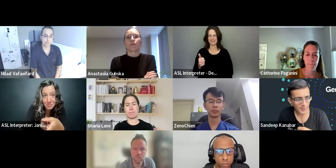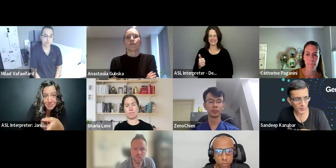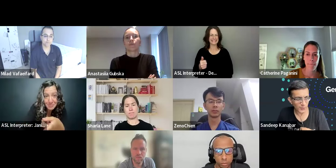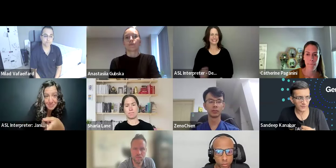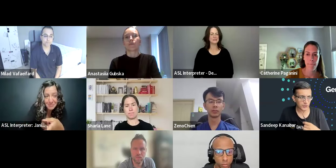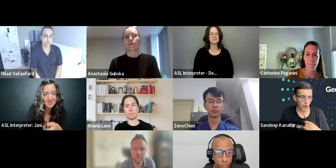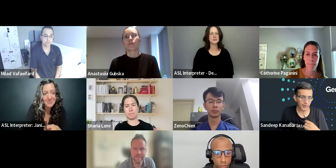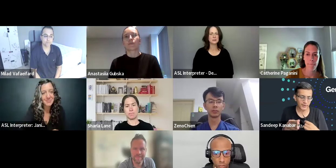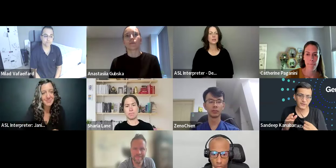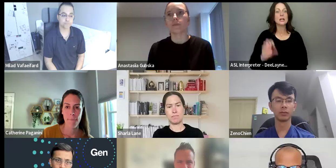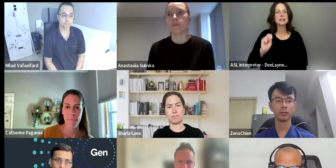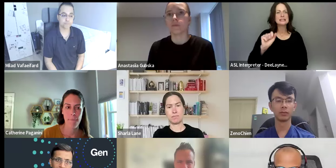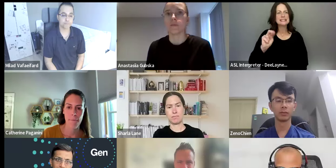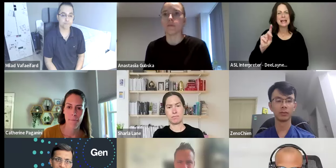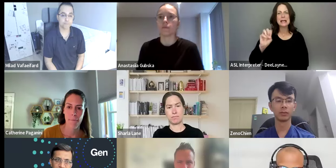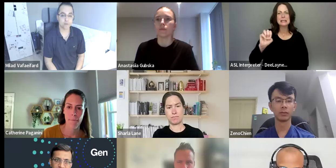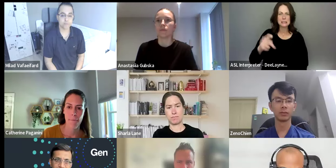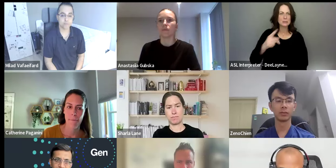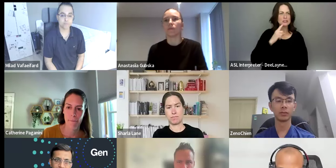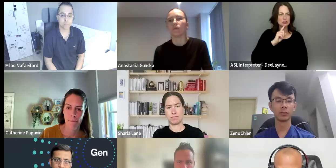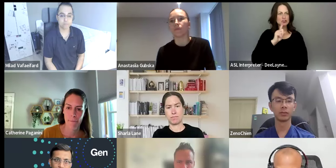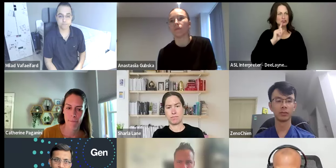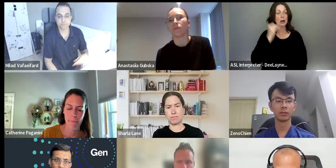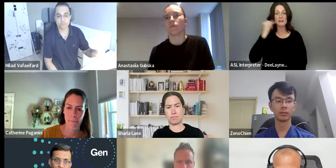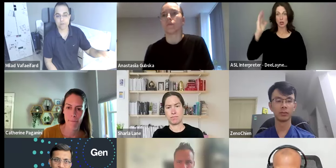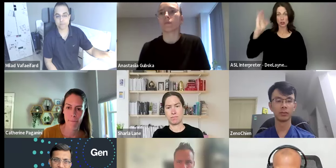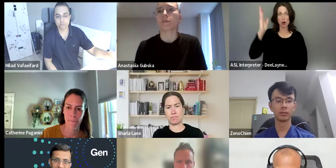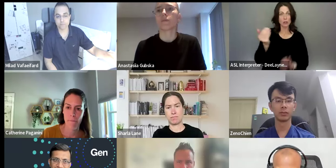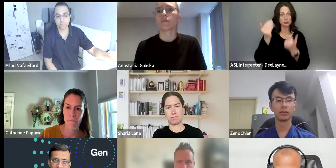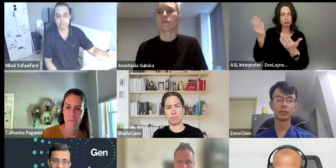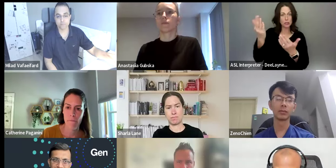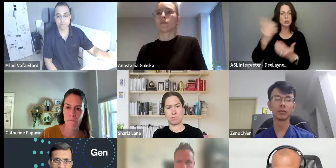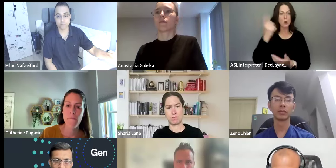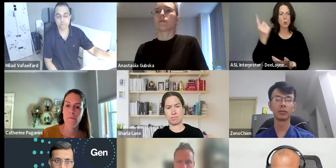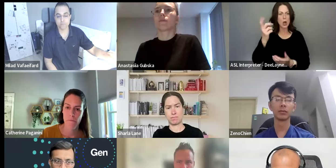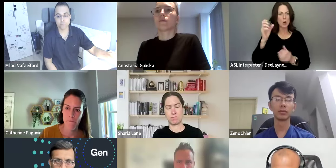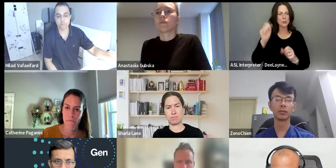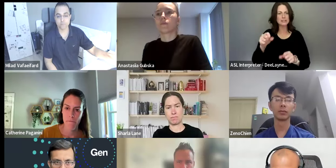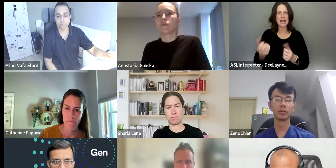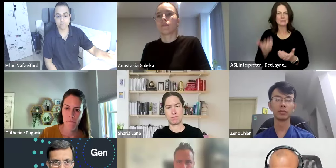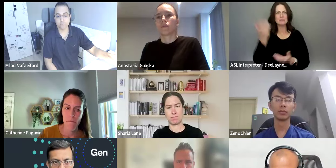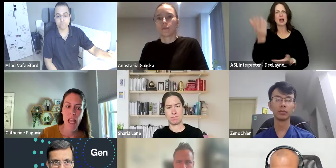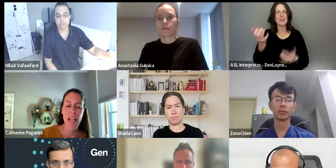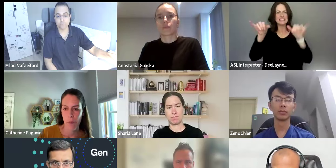Okay, so if a talk has been rejected, we can always resubmit the same talk.